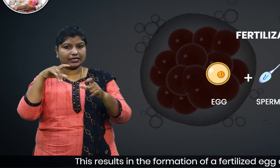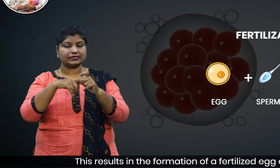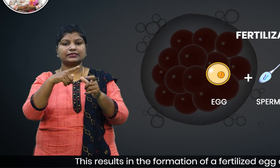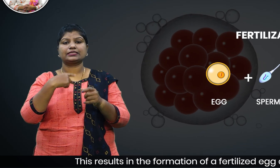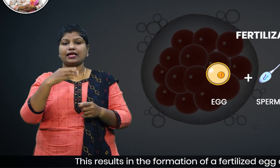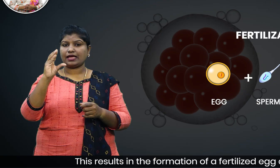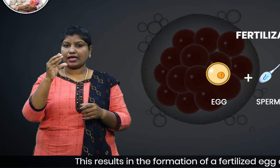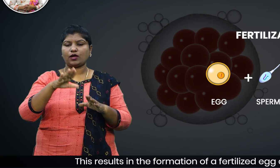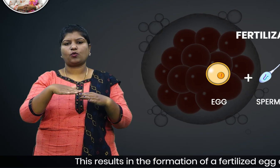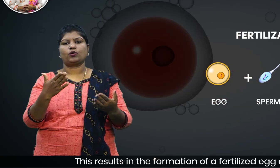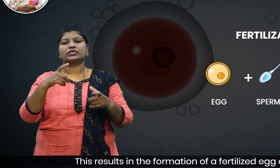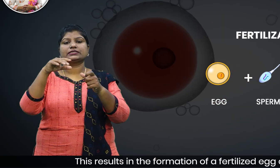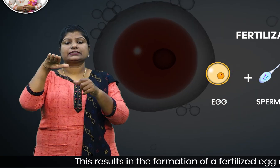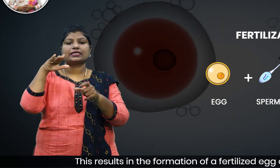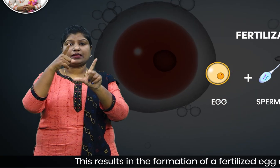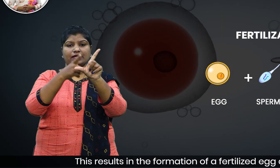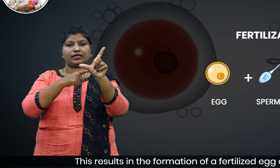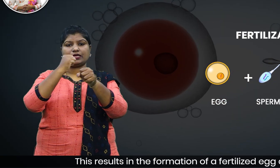zygote.